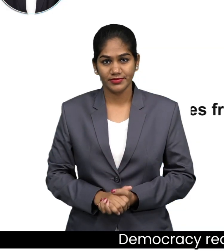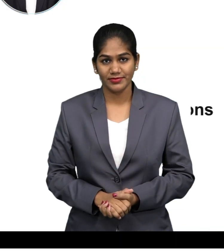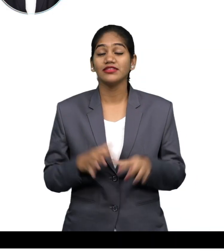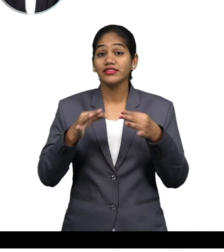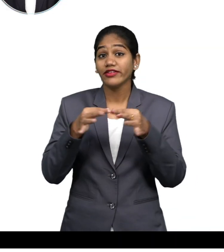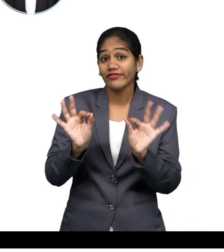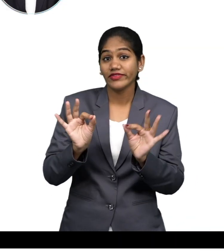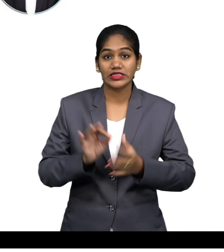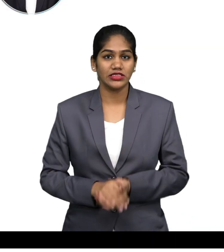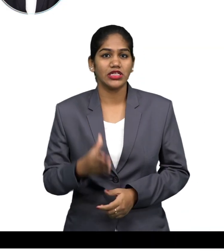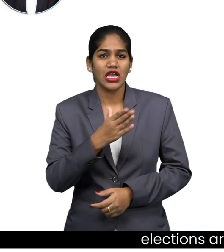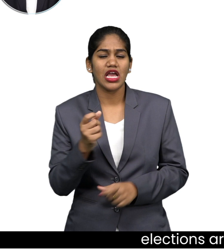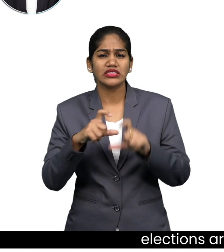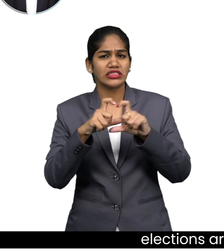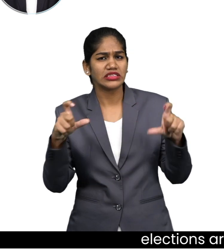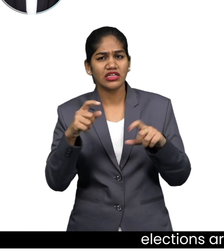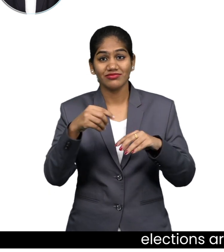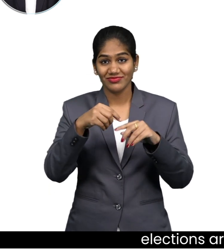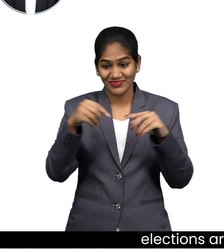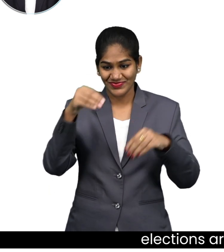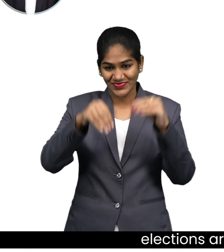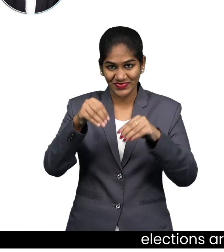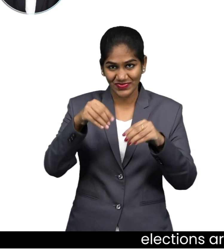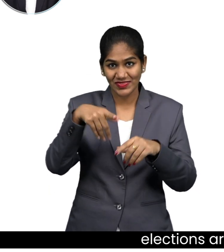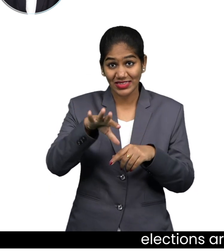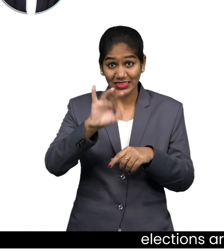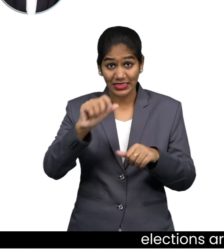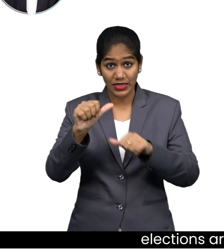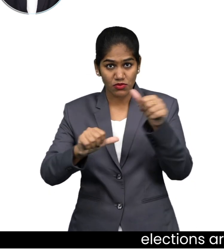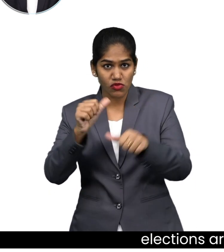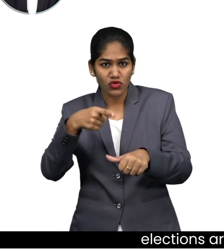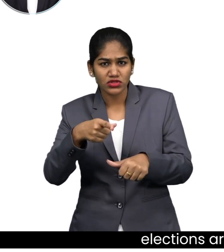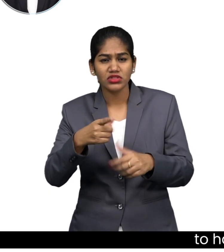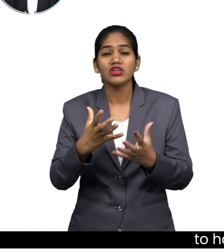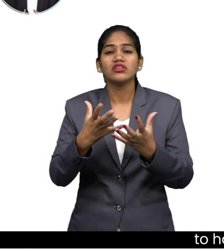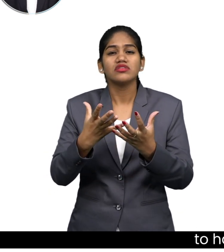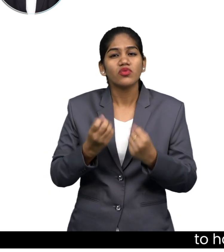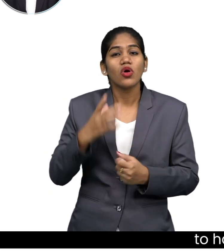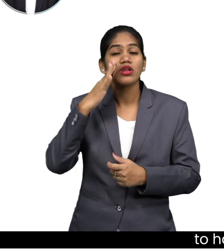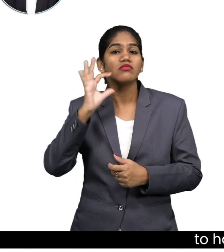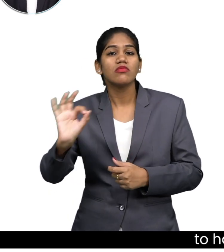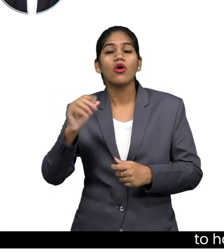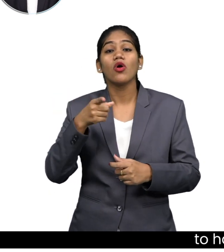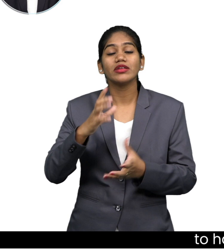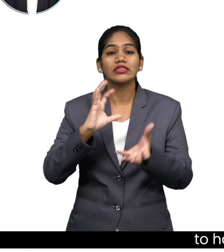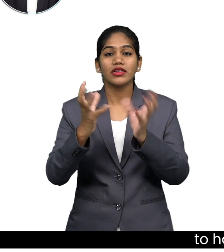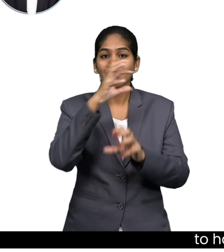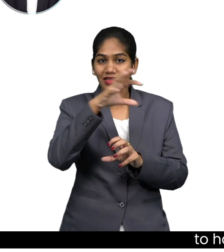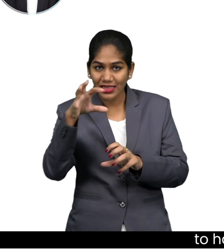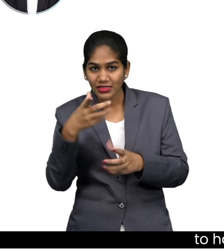Free and fair elections are important for a country to have good leaders.